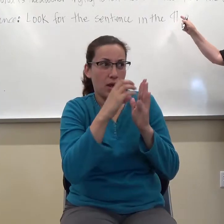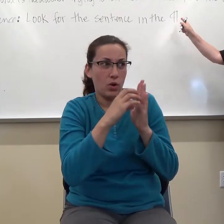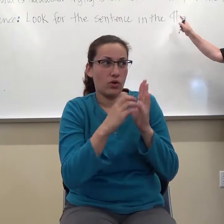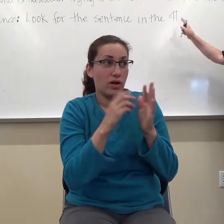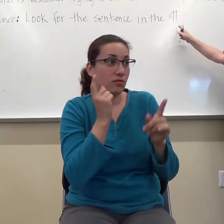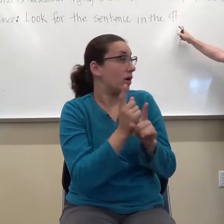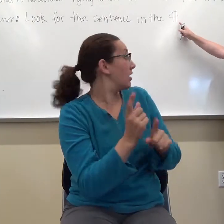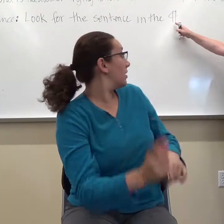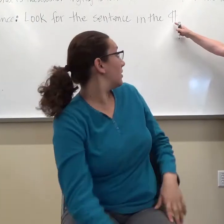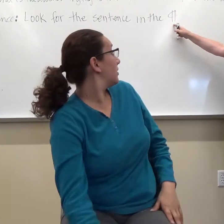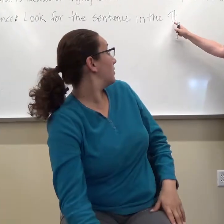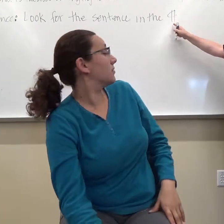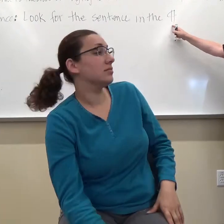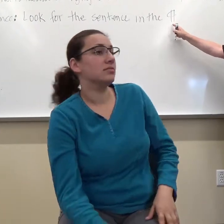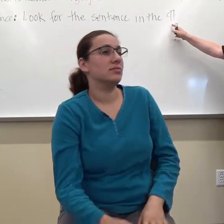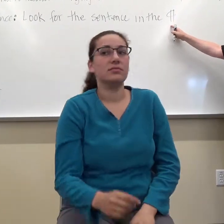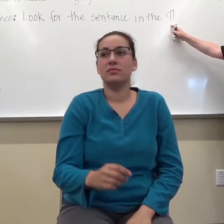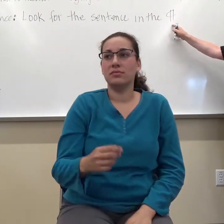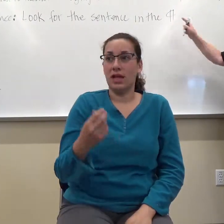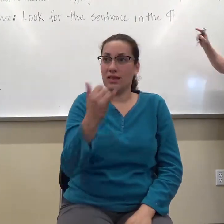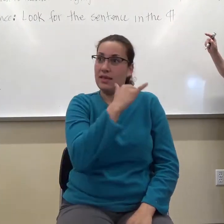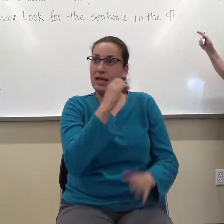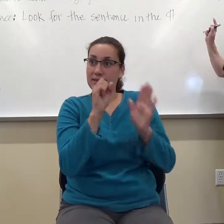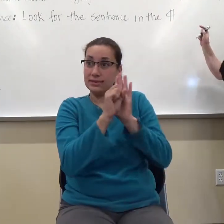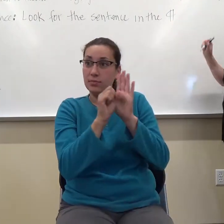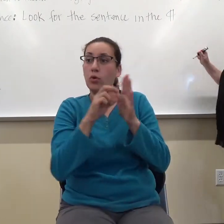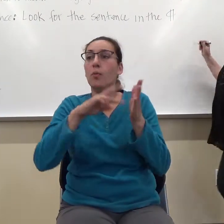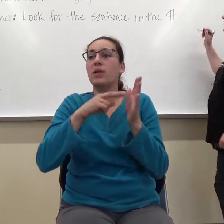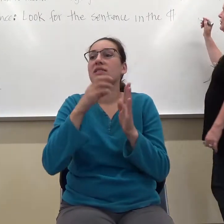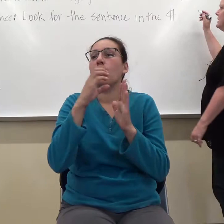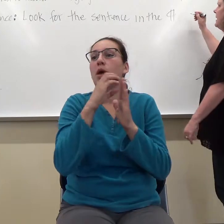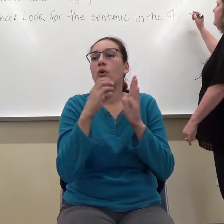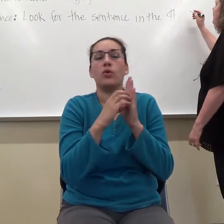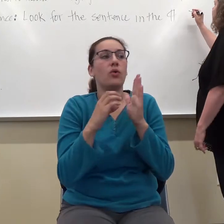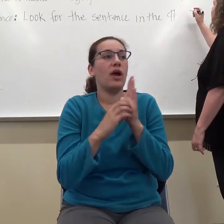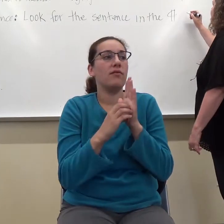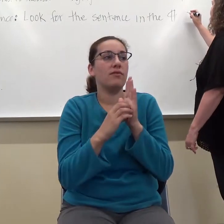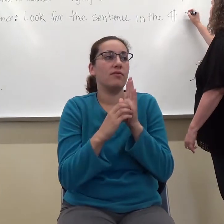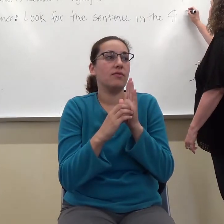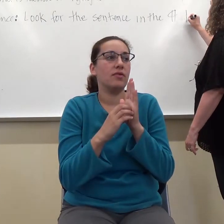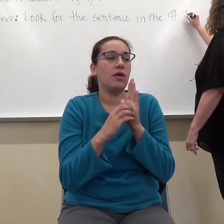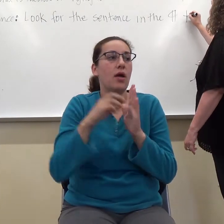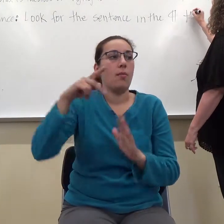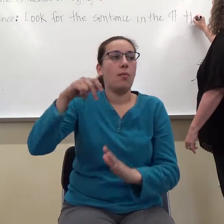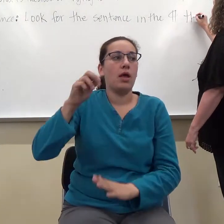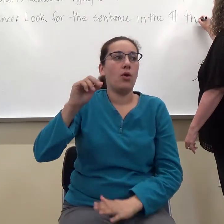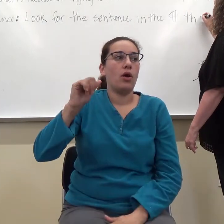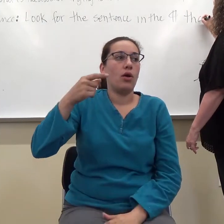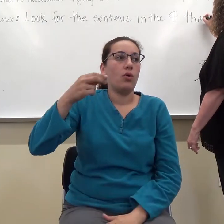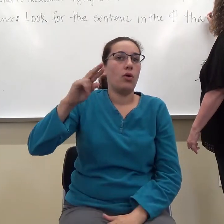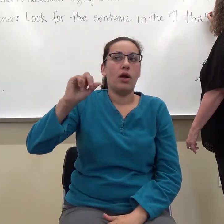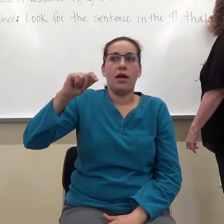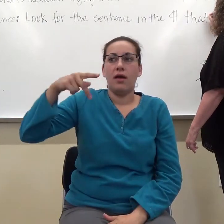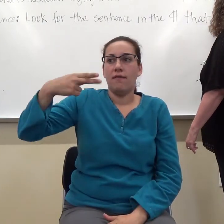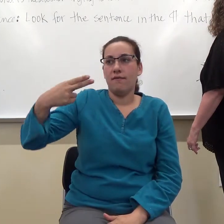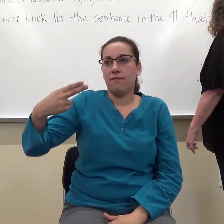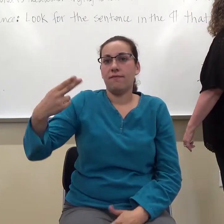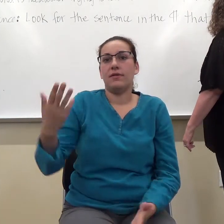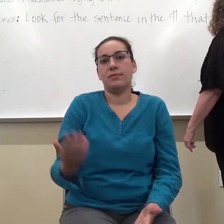that as a shorthand, and I want to make sure everybody knows that. That comes the